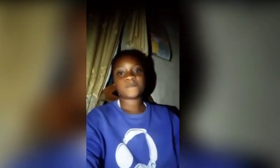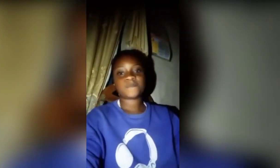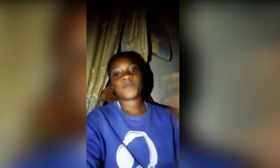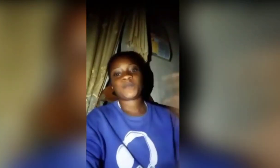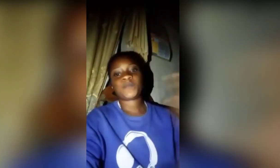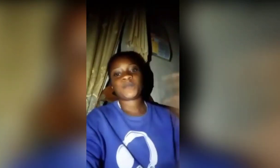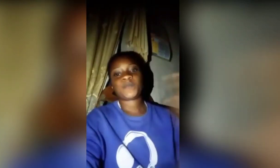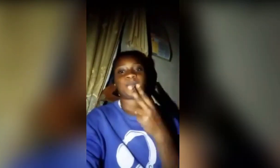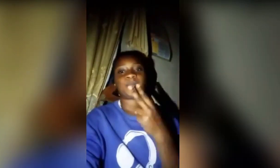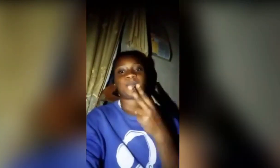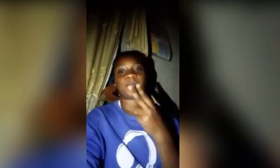V.